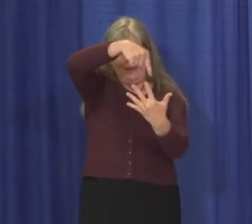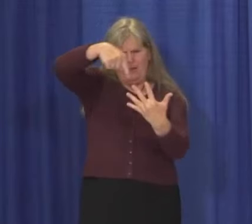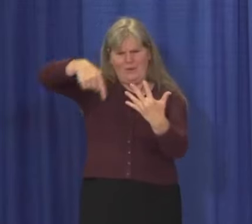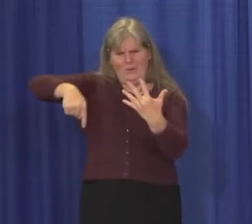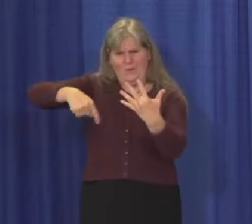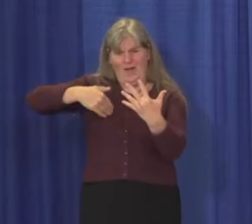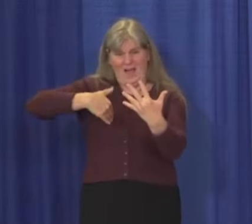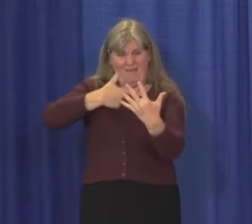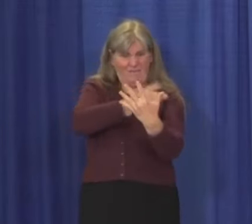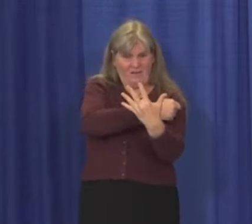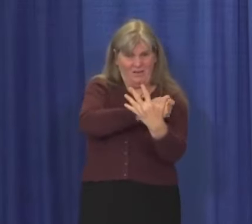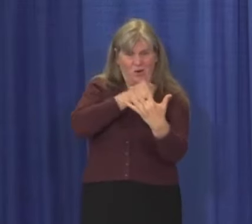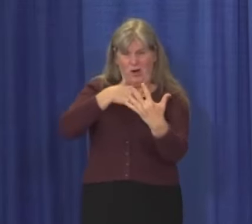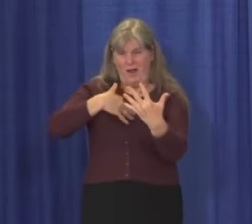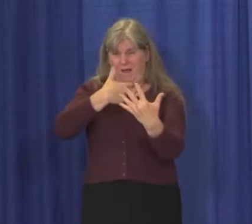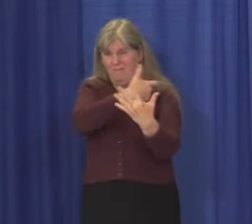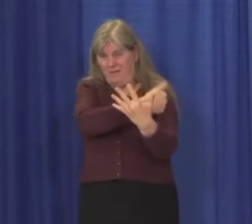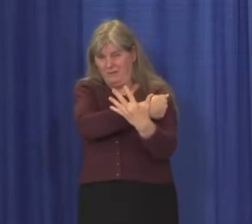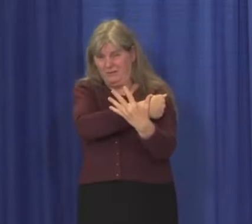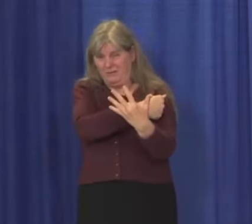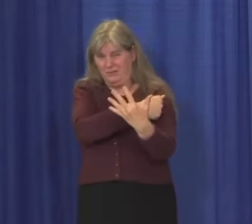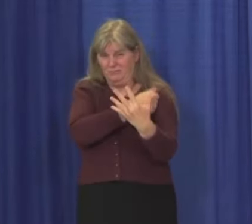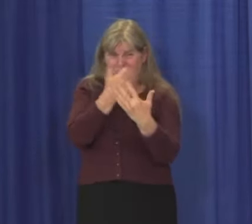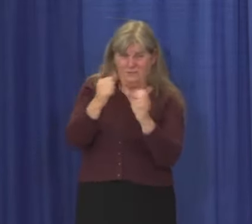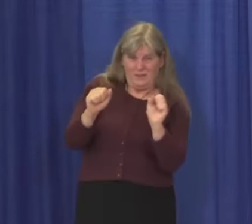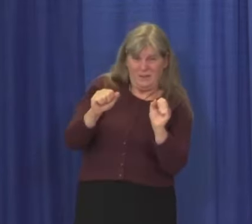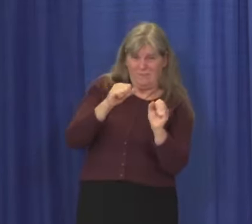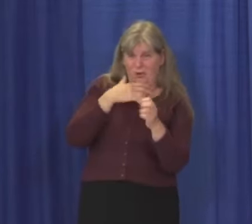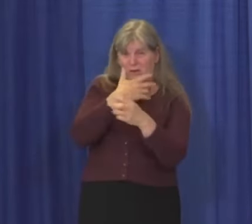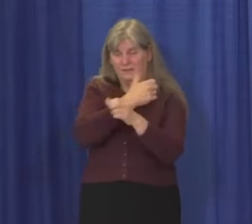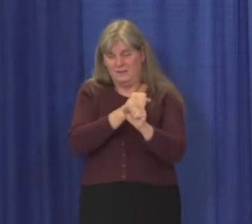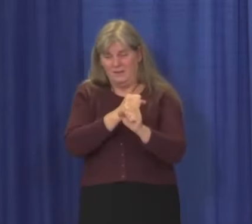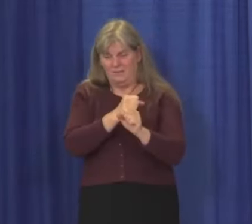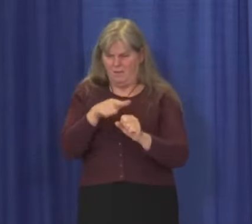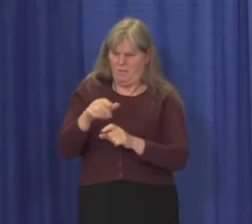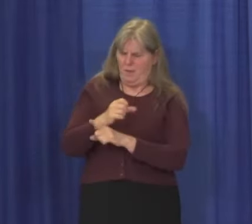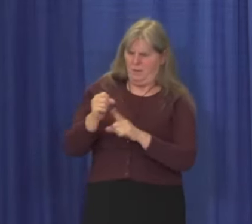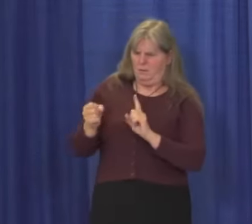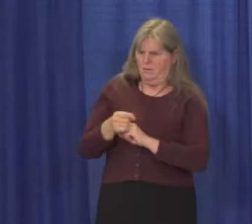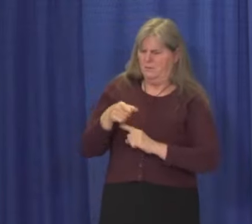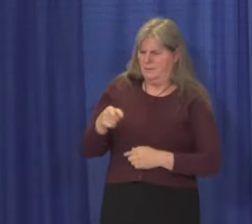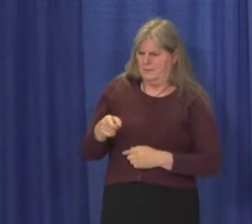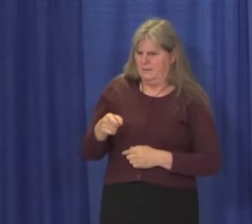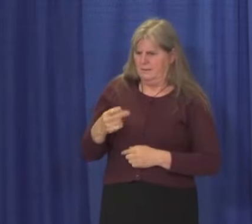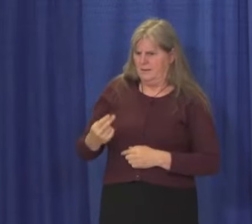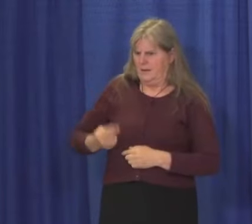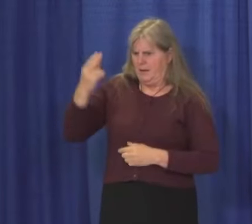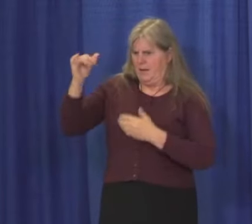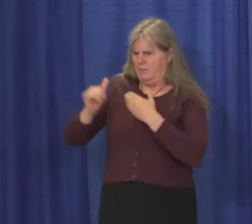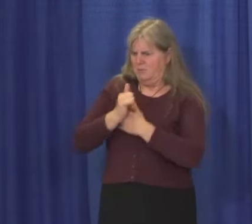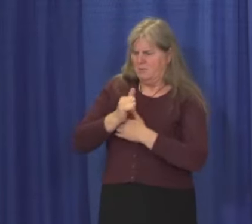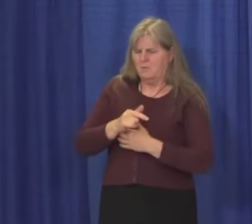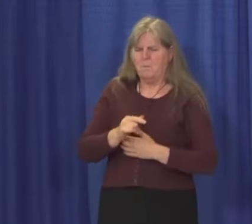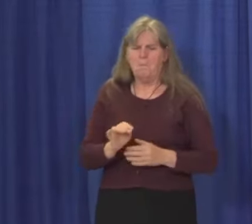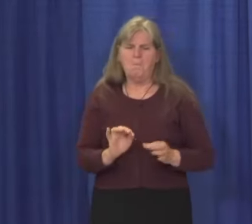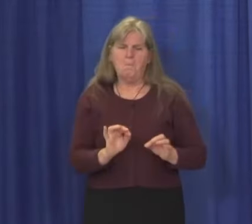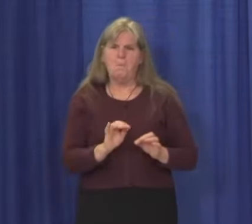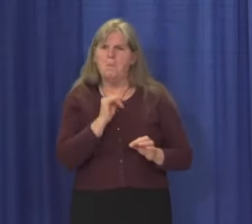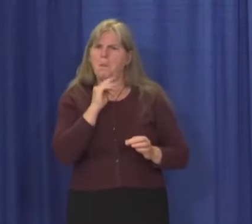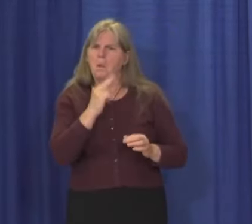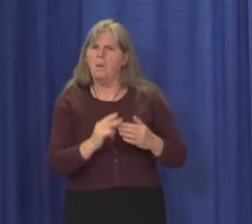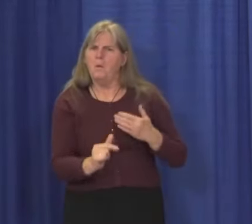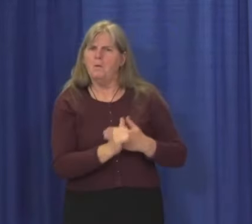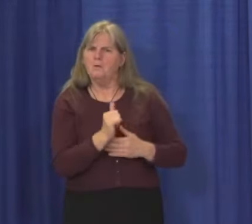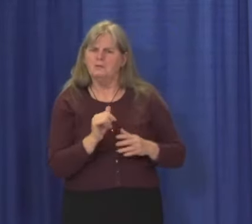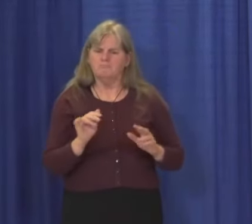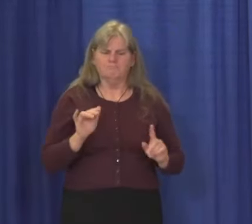think through those other factors that may lead a situation to be higher or lower risk for transmission. As we transition